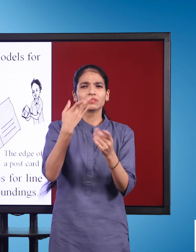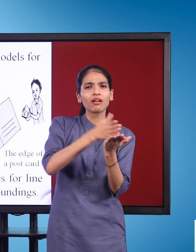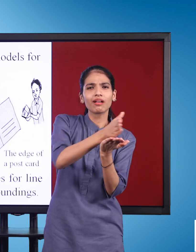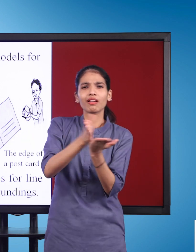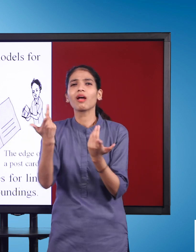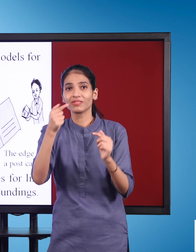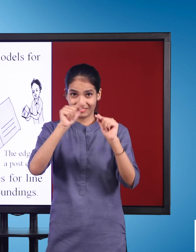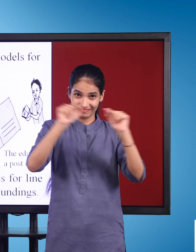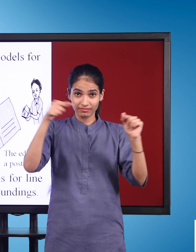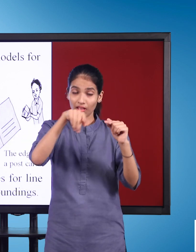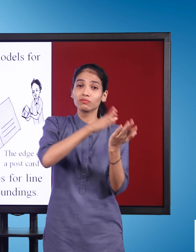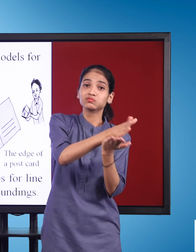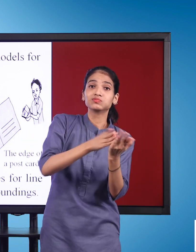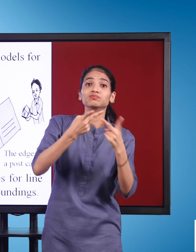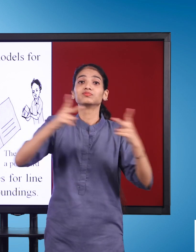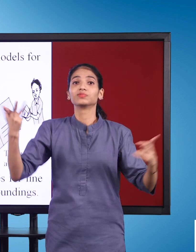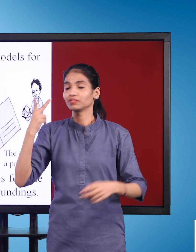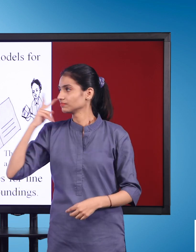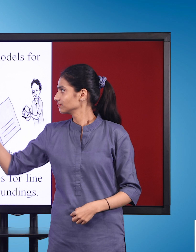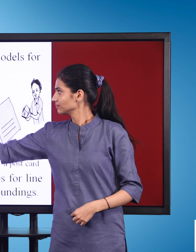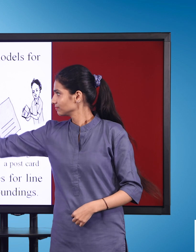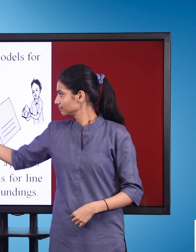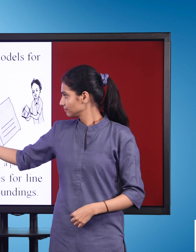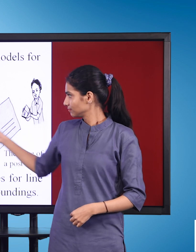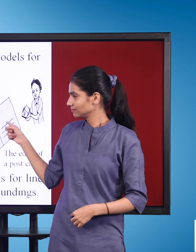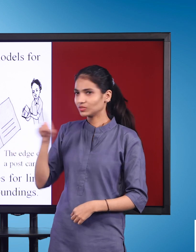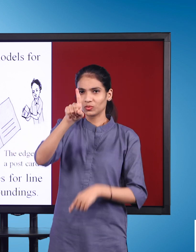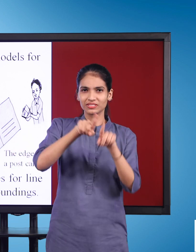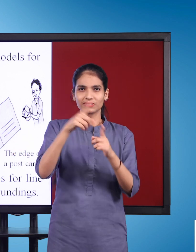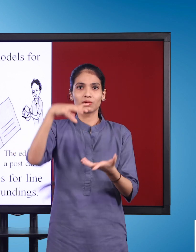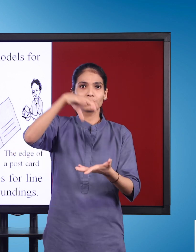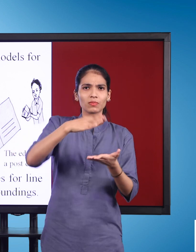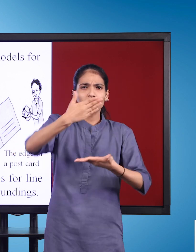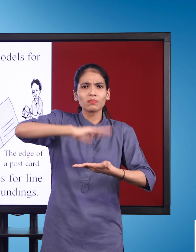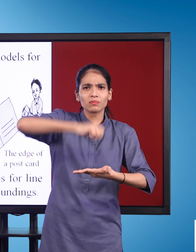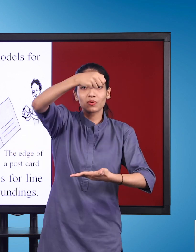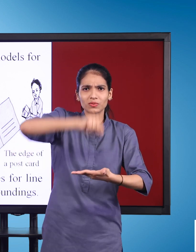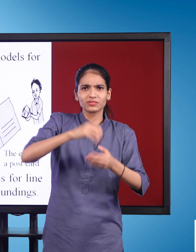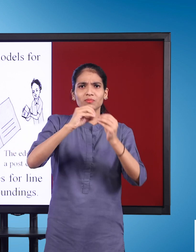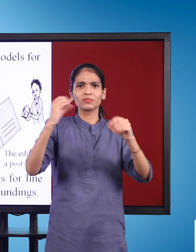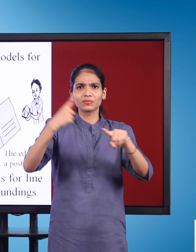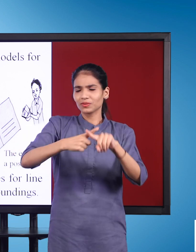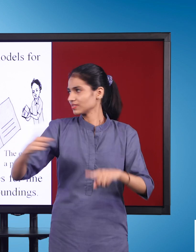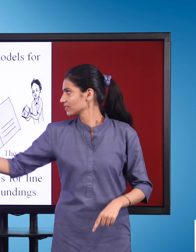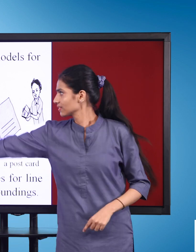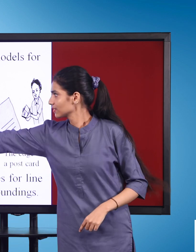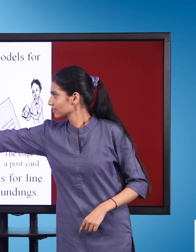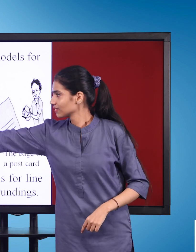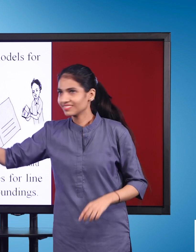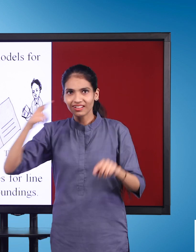The following are some models for a line segment: an edge of a box, a tube light, the edge